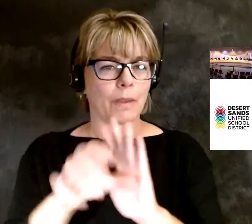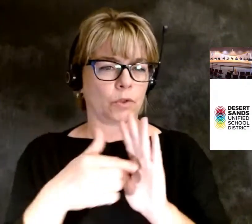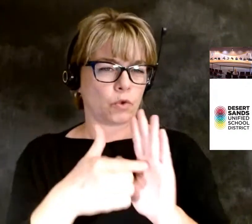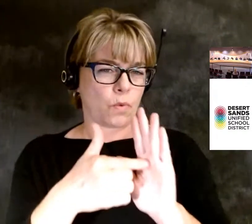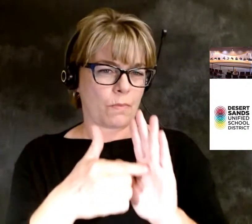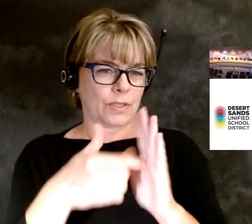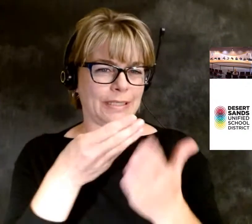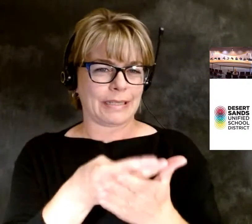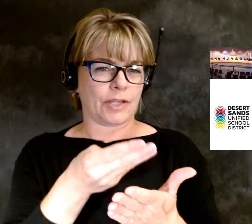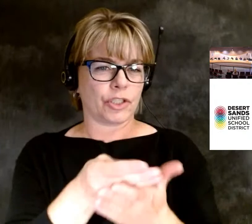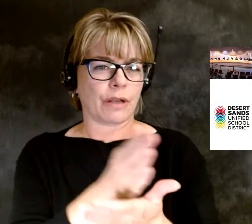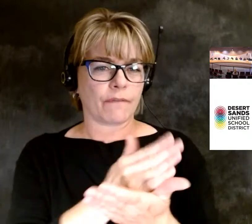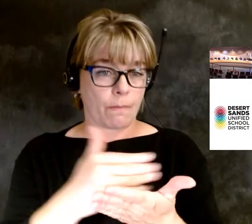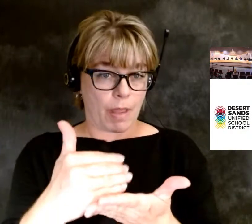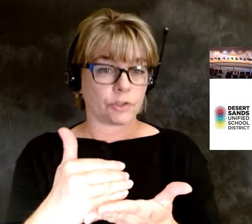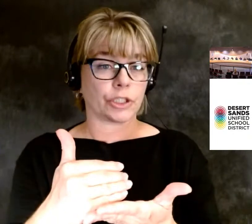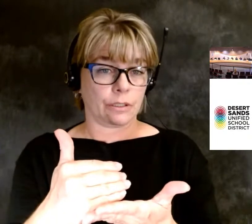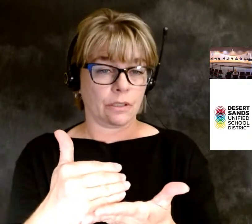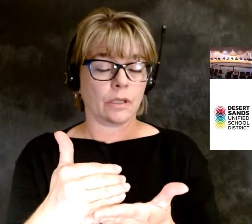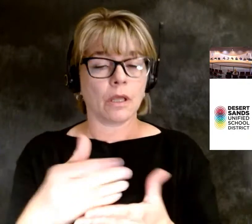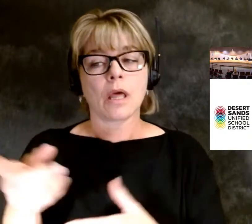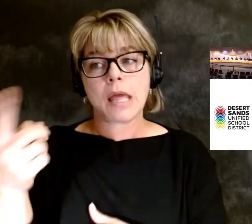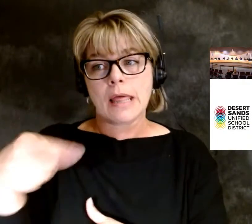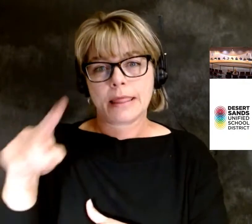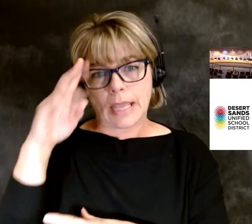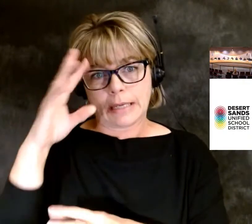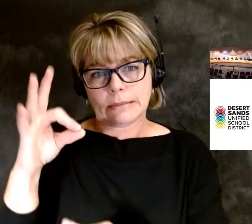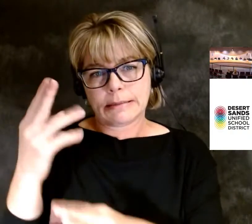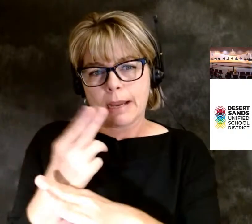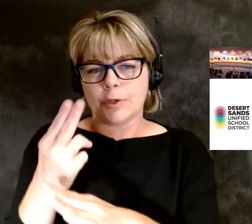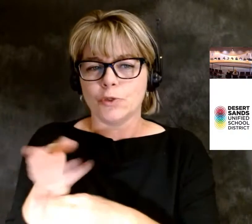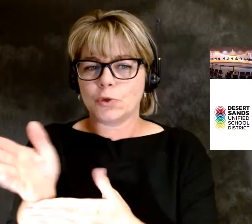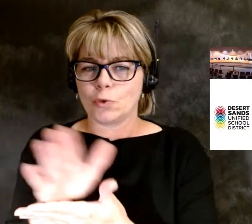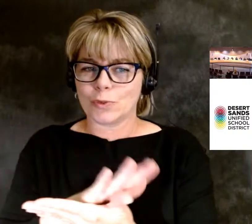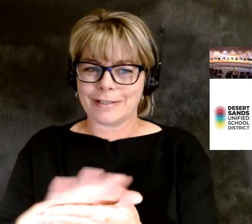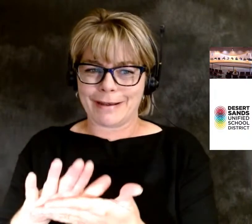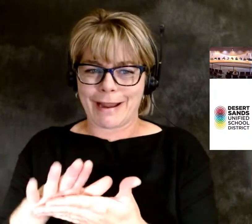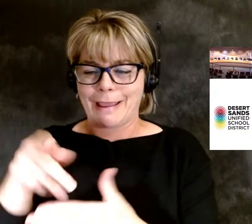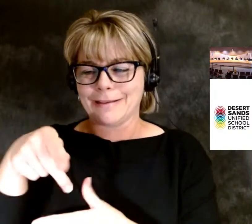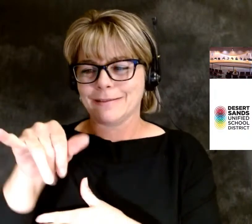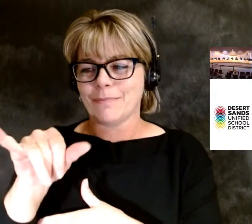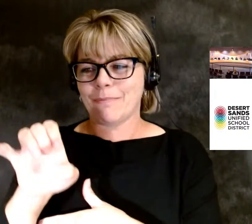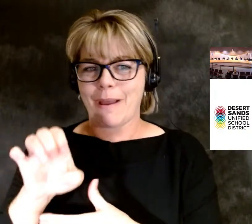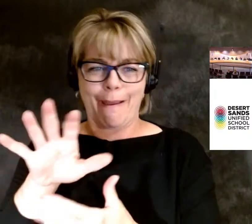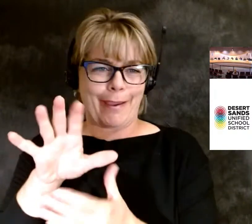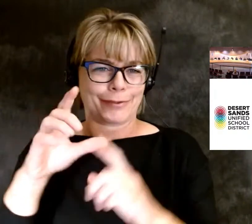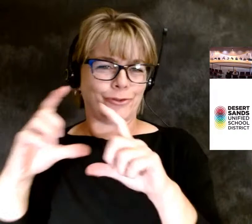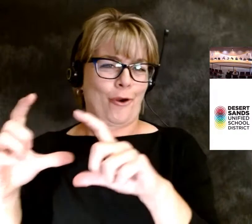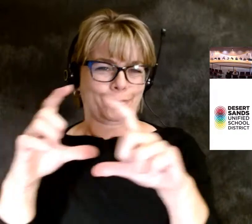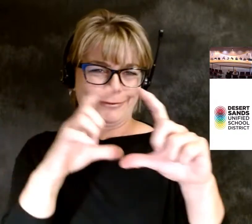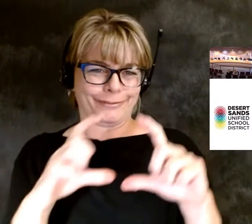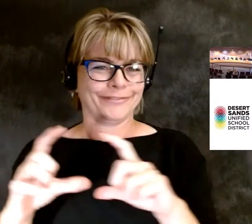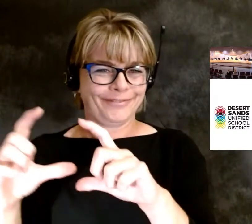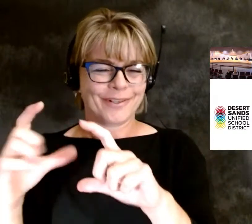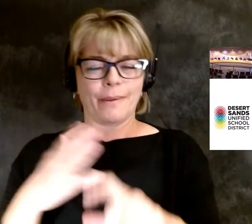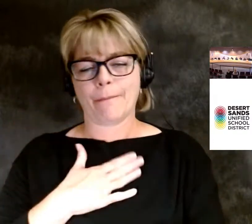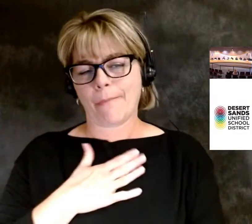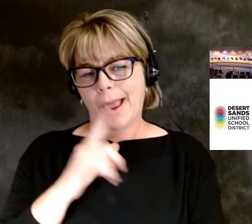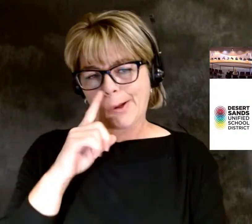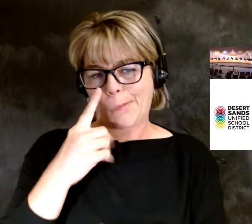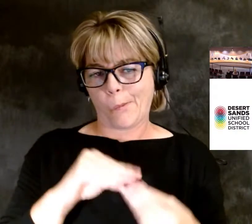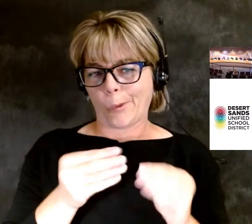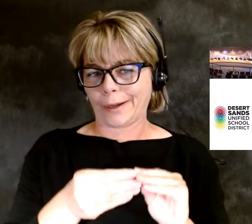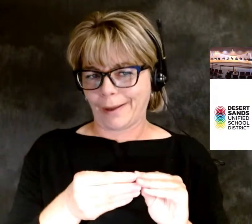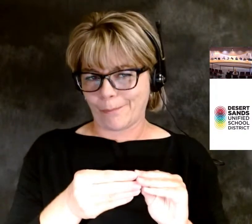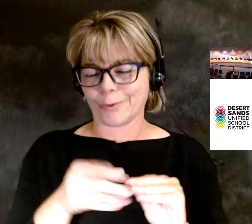budget. They decided to use nice pie charts because mine are boring numbers that I just throw out there with charts. But at the end of the